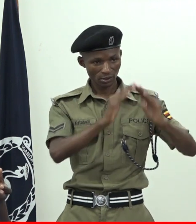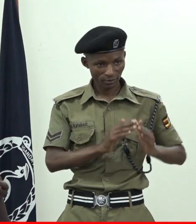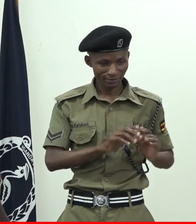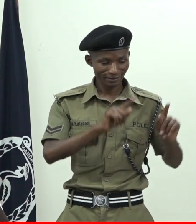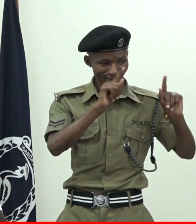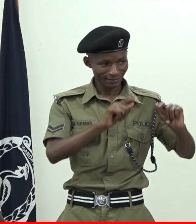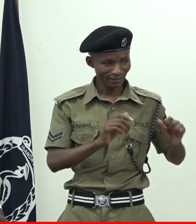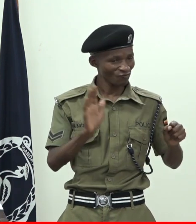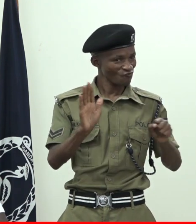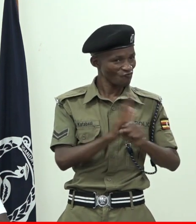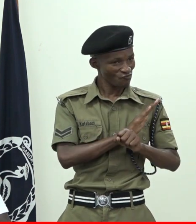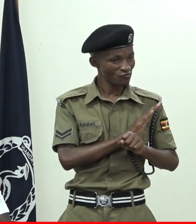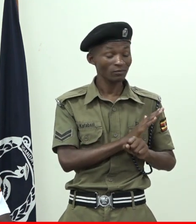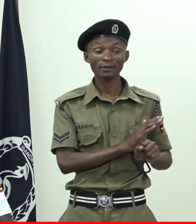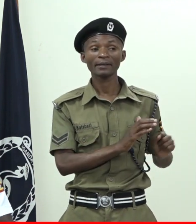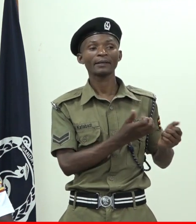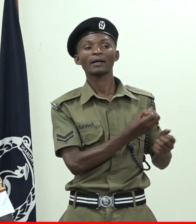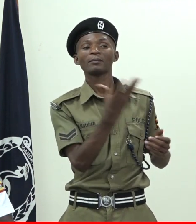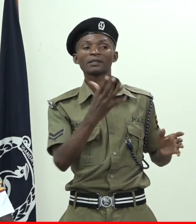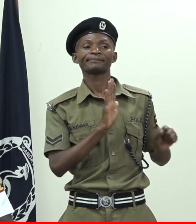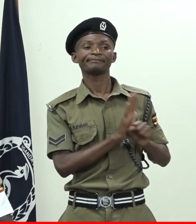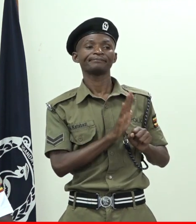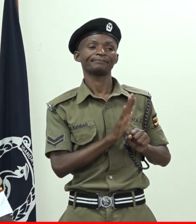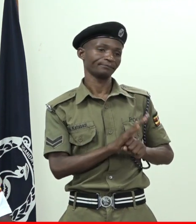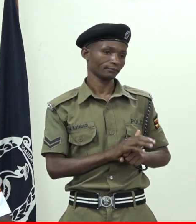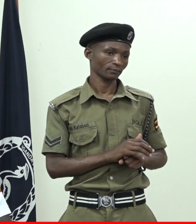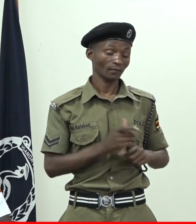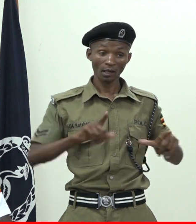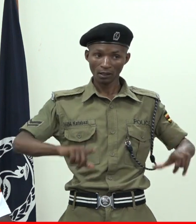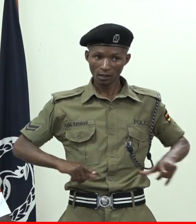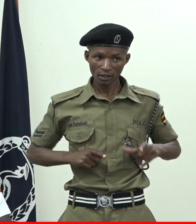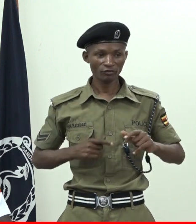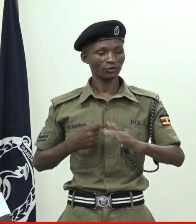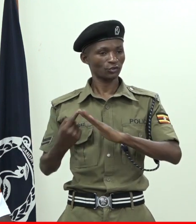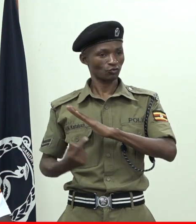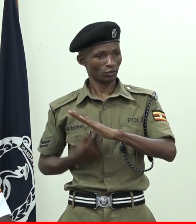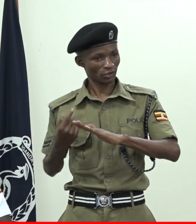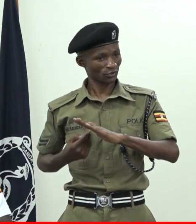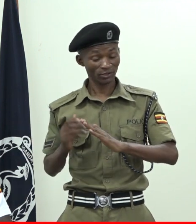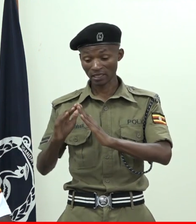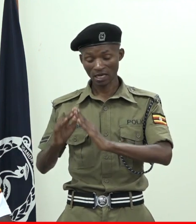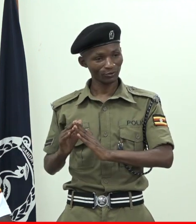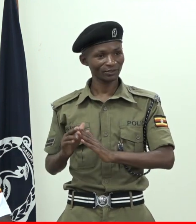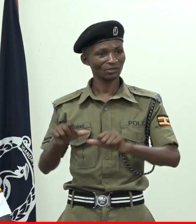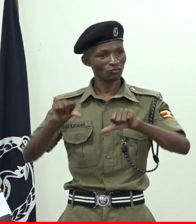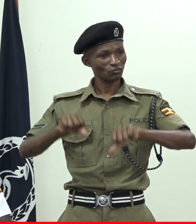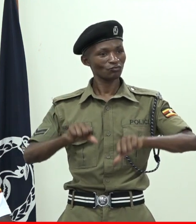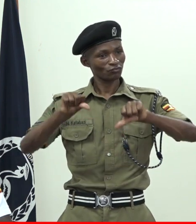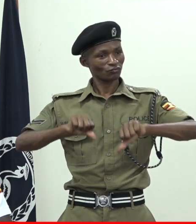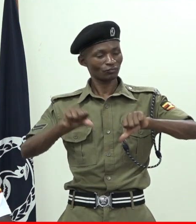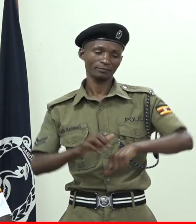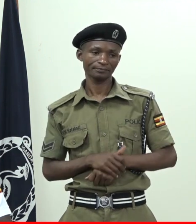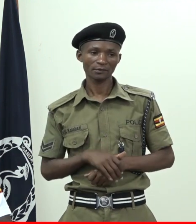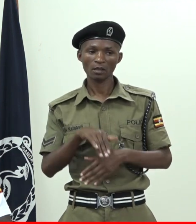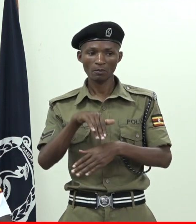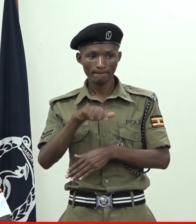large numbers. The living conditions in these houses are not friendly at all,